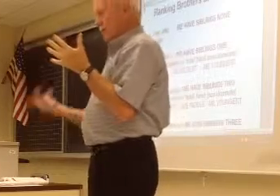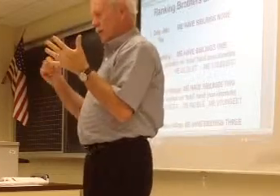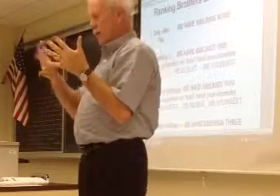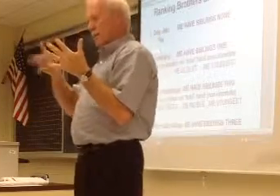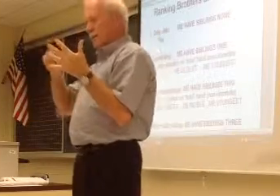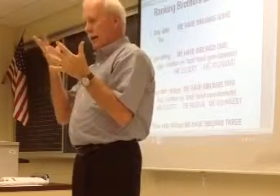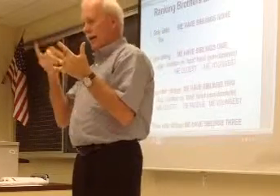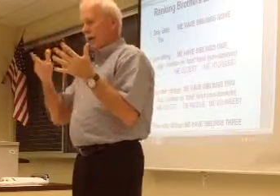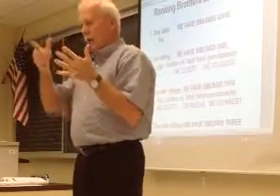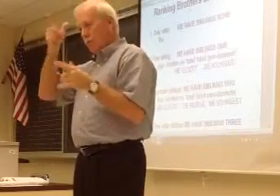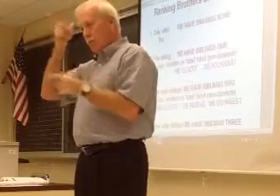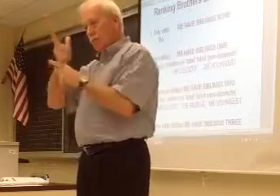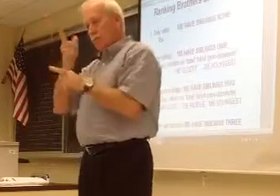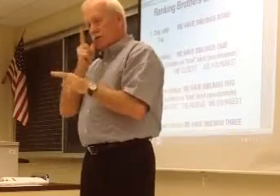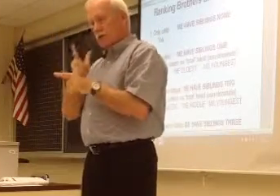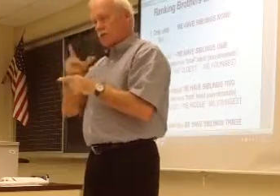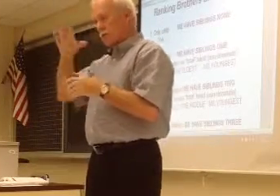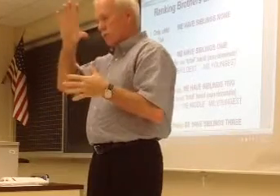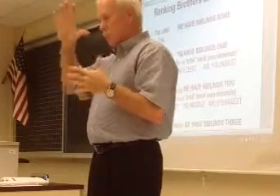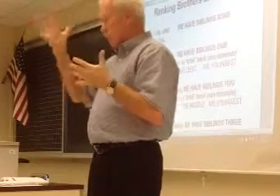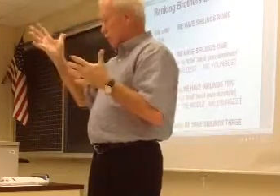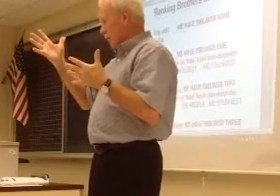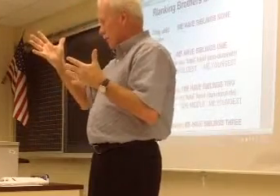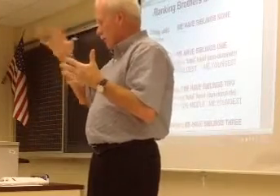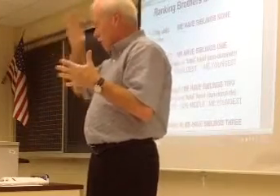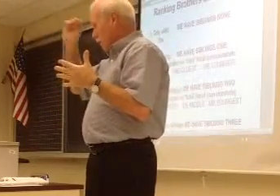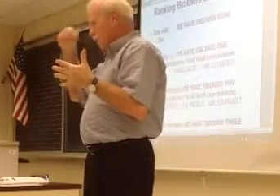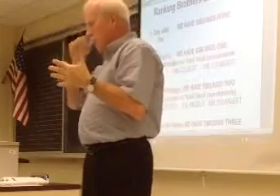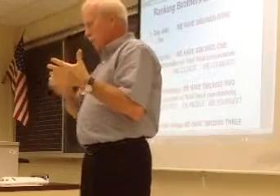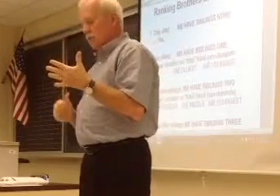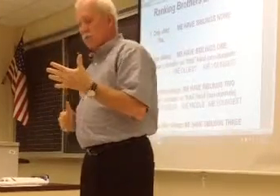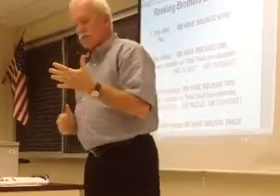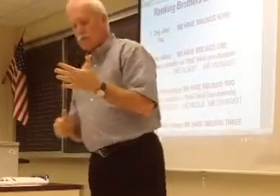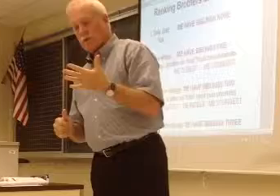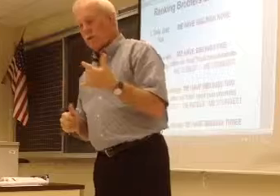I'm going to be signing, brothers, sisters, or whatever, boy or girl. So,